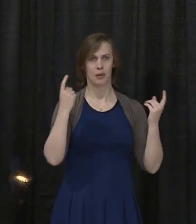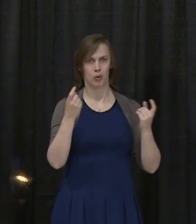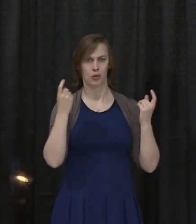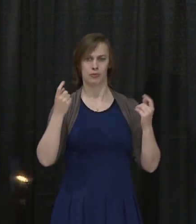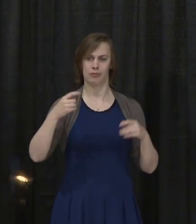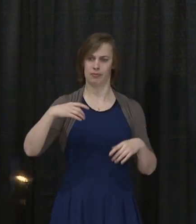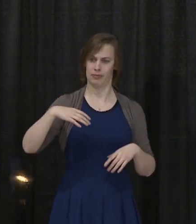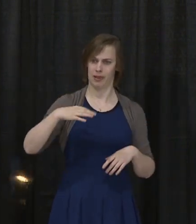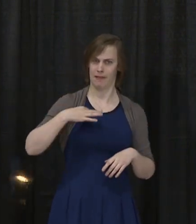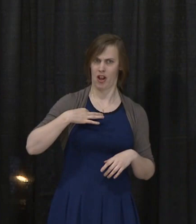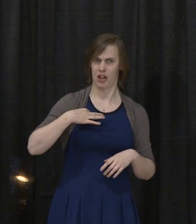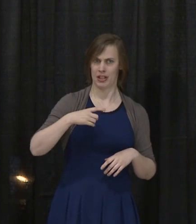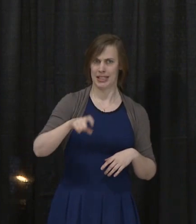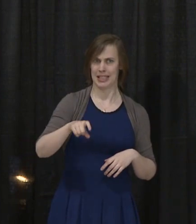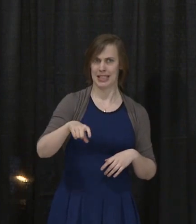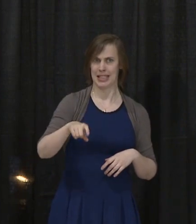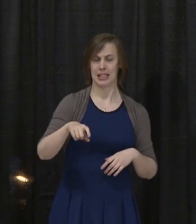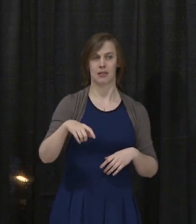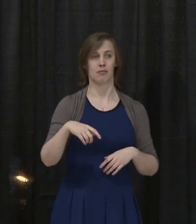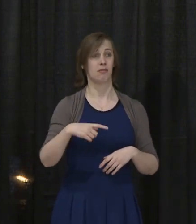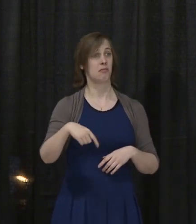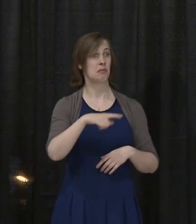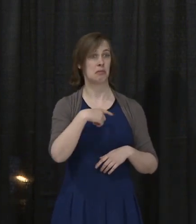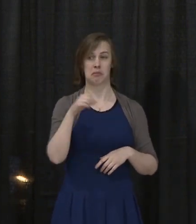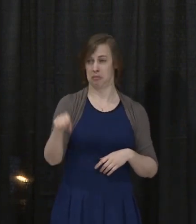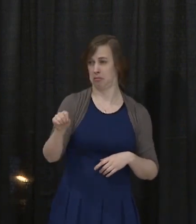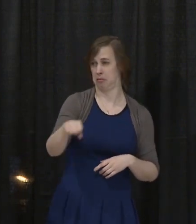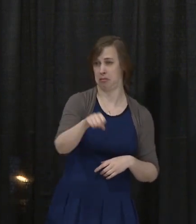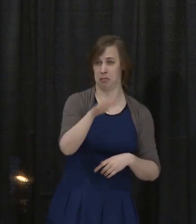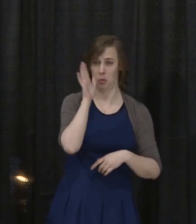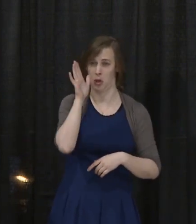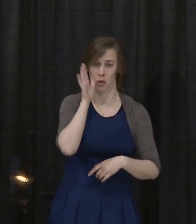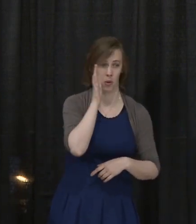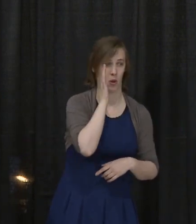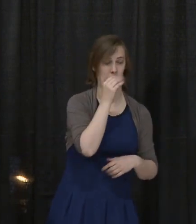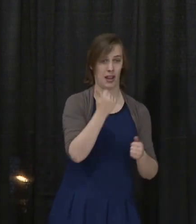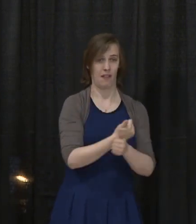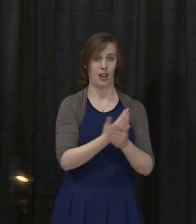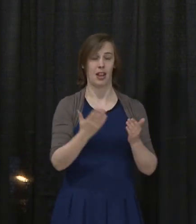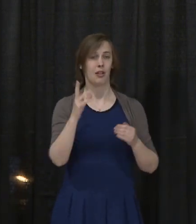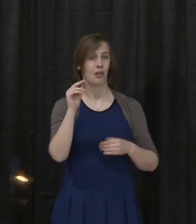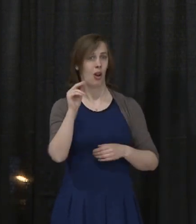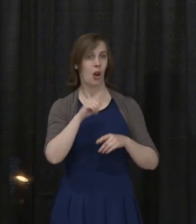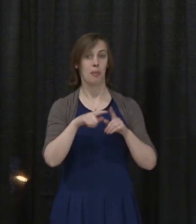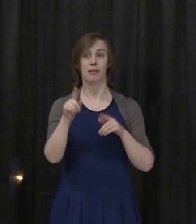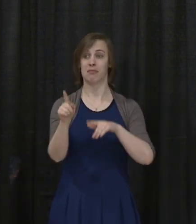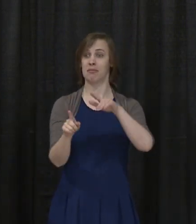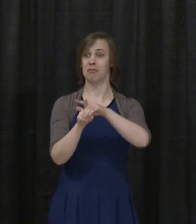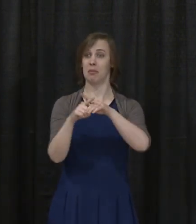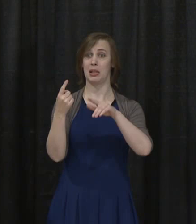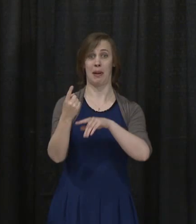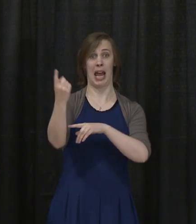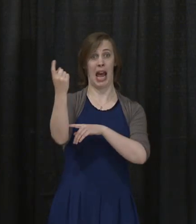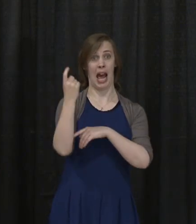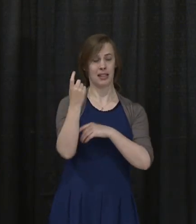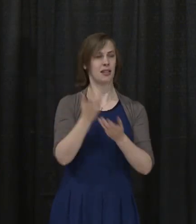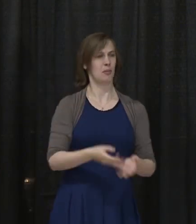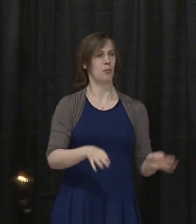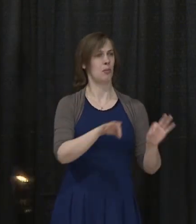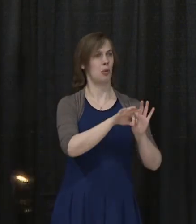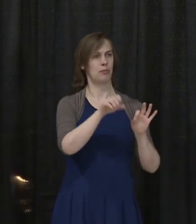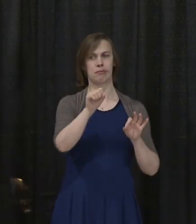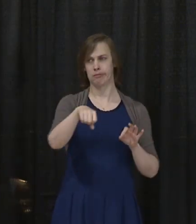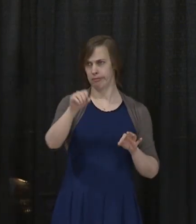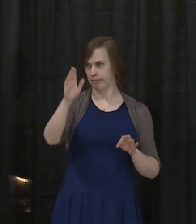every one of them, but you need to say yes to the ones that come along, and you can do it. And so that's my advice to